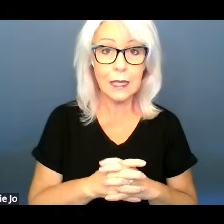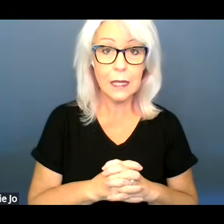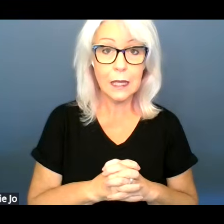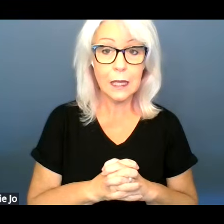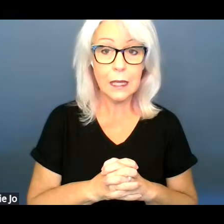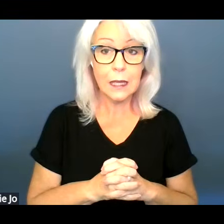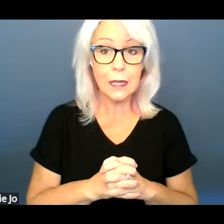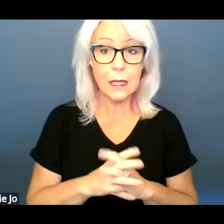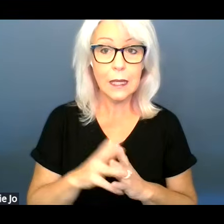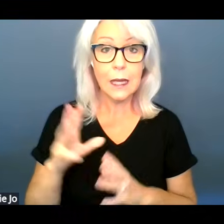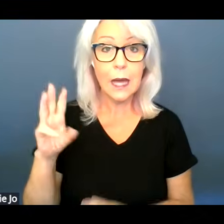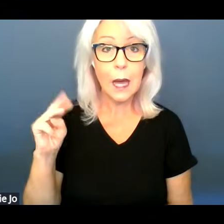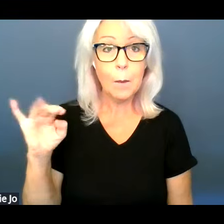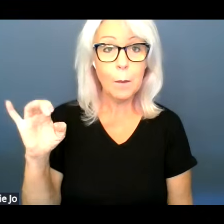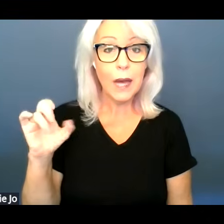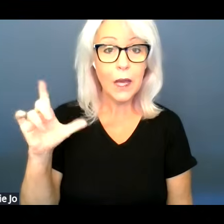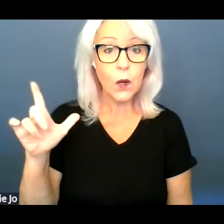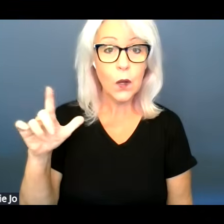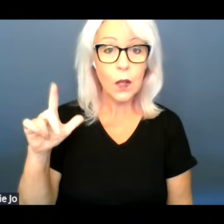Michael Lenz?